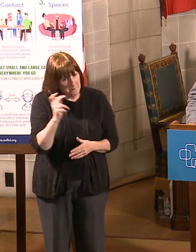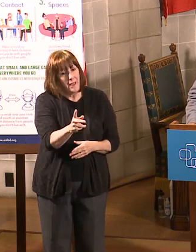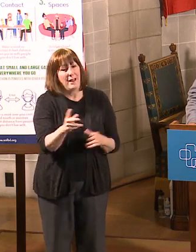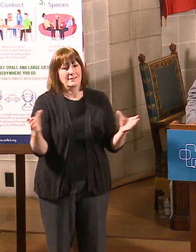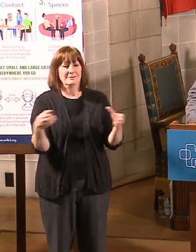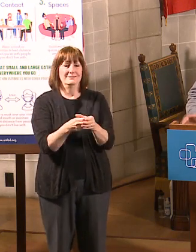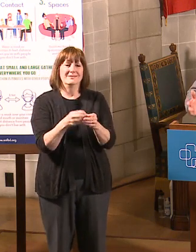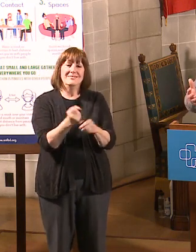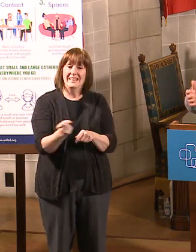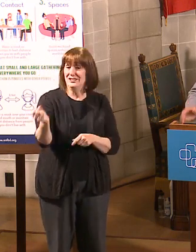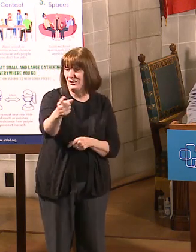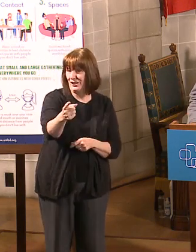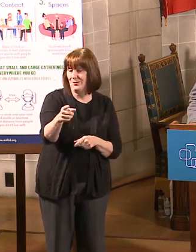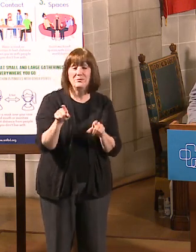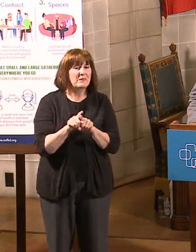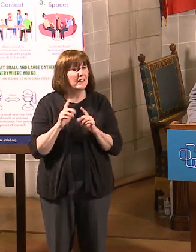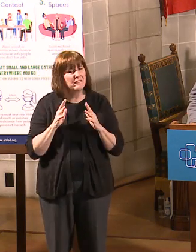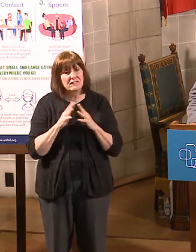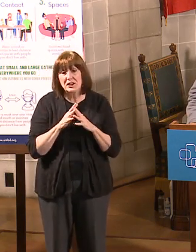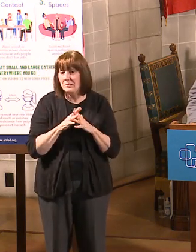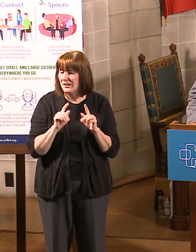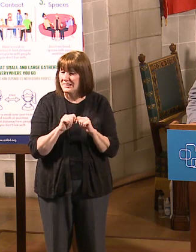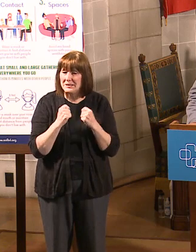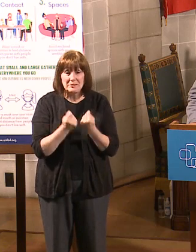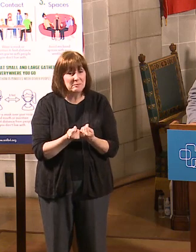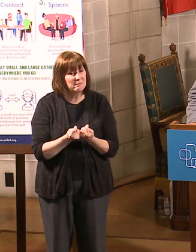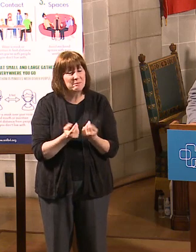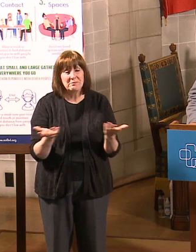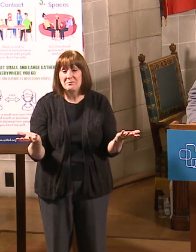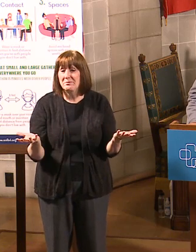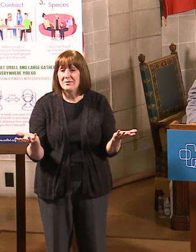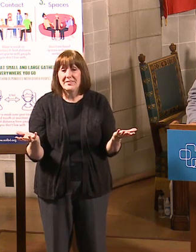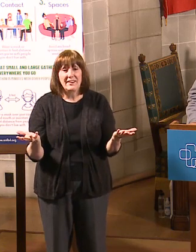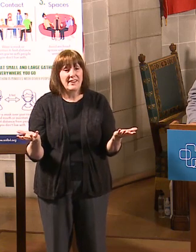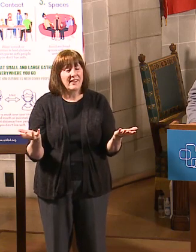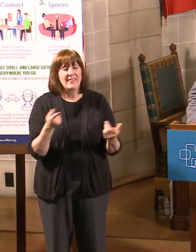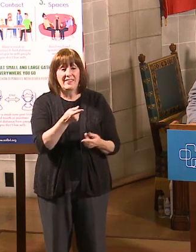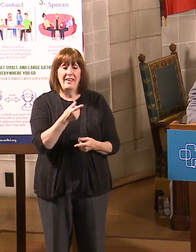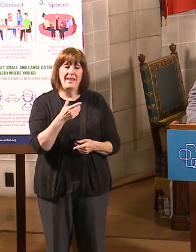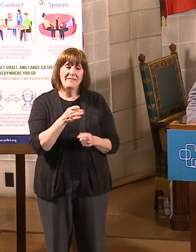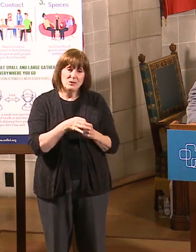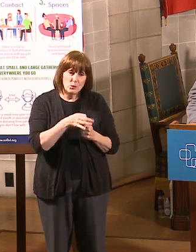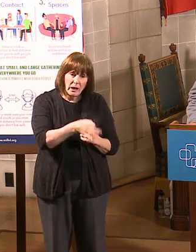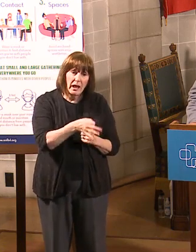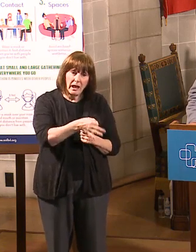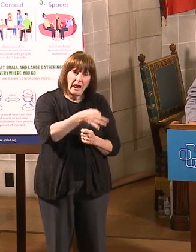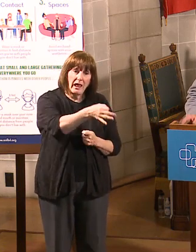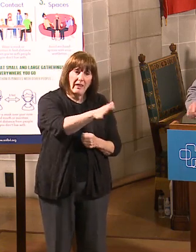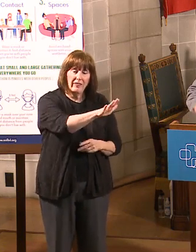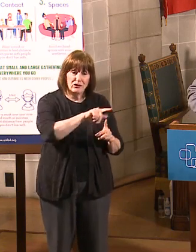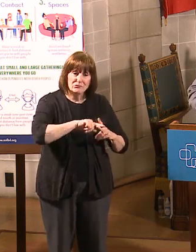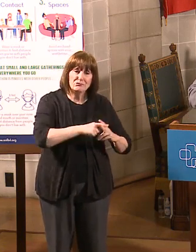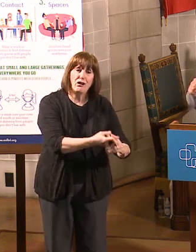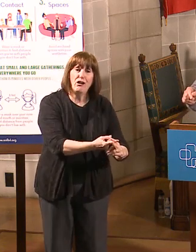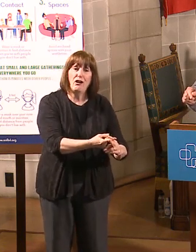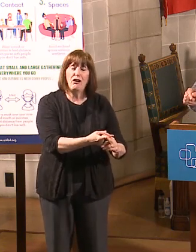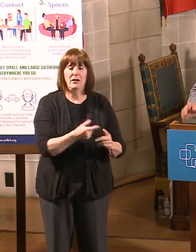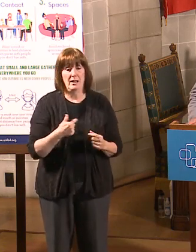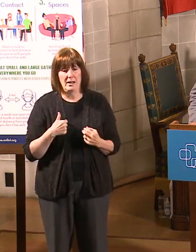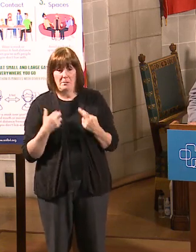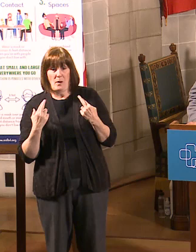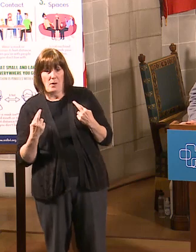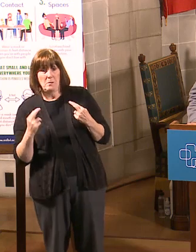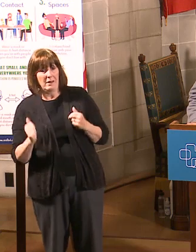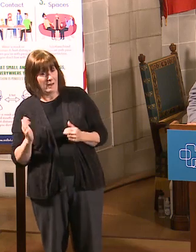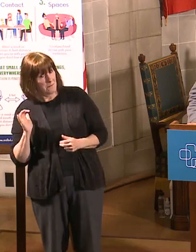year. Just like the football team, you know, they had to delay their season. I'm in hopes that I can